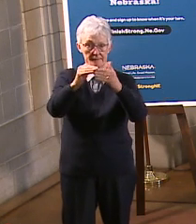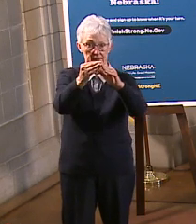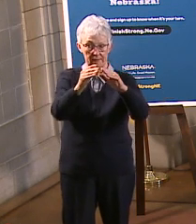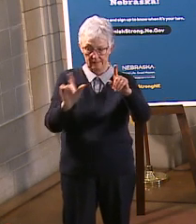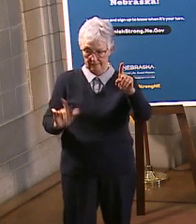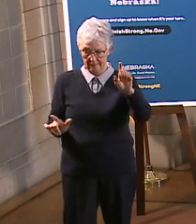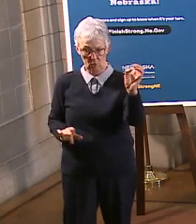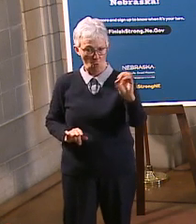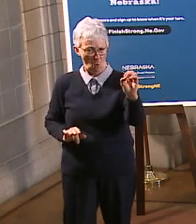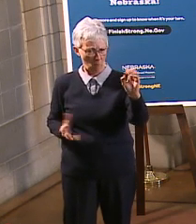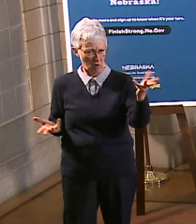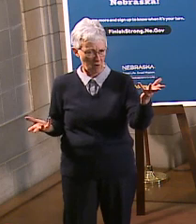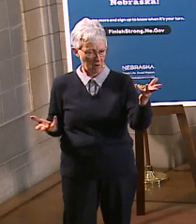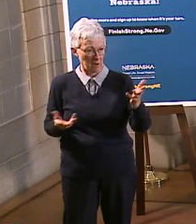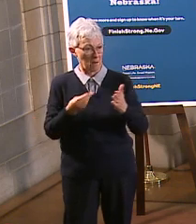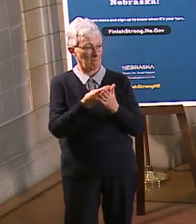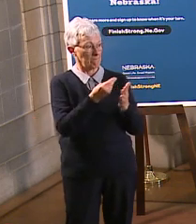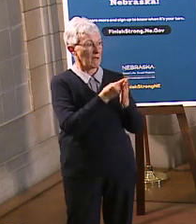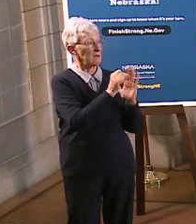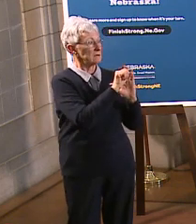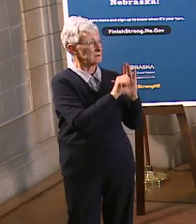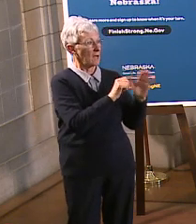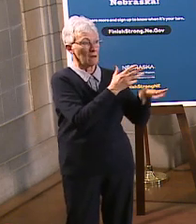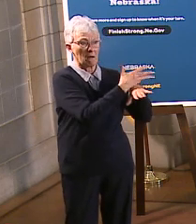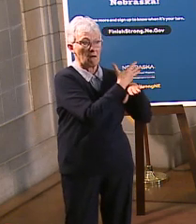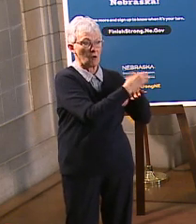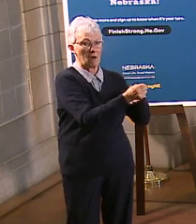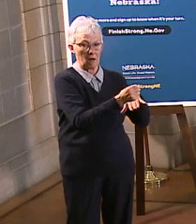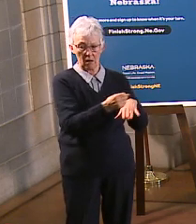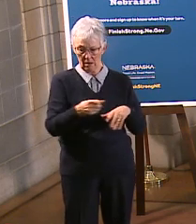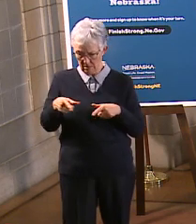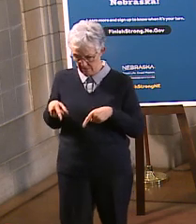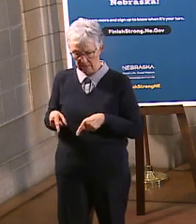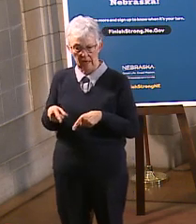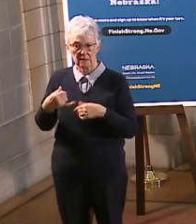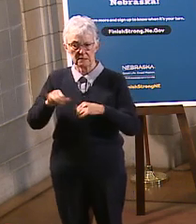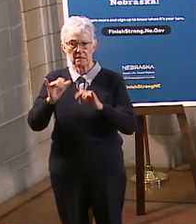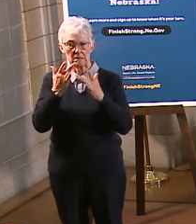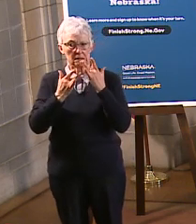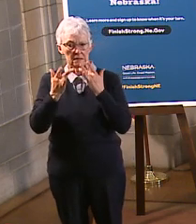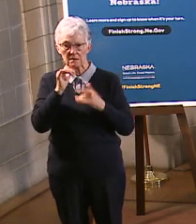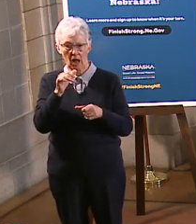in Lancaster, Douglas, Lincoln, and Omaha? I mean,